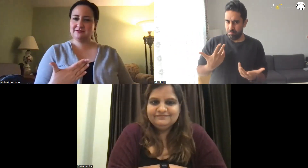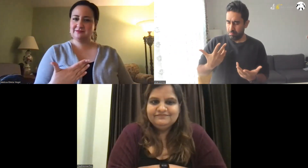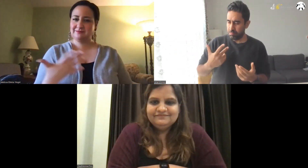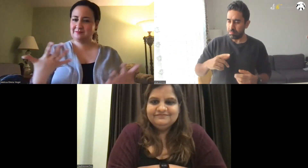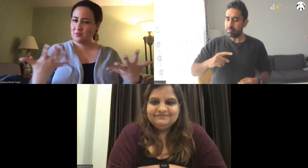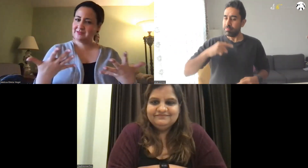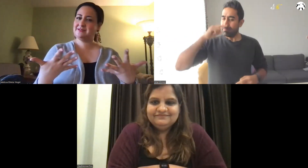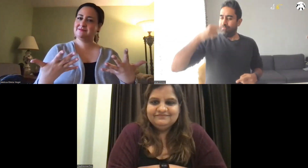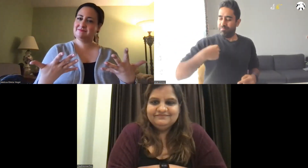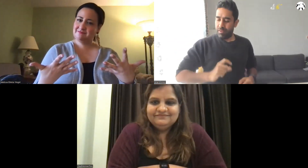makes you look good.